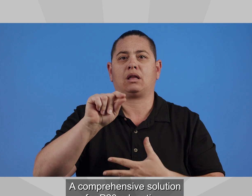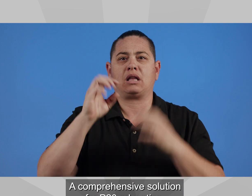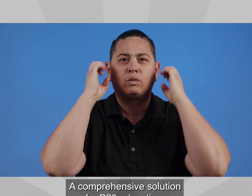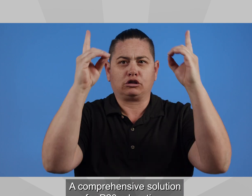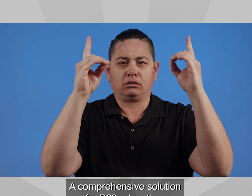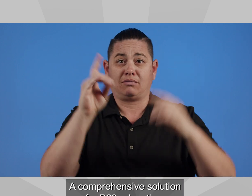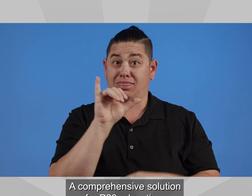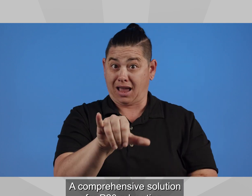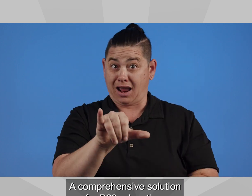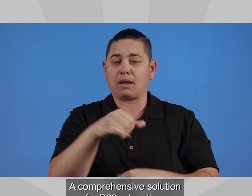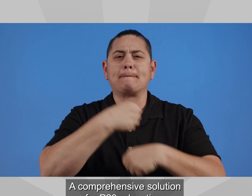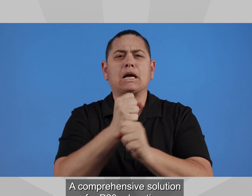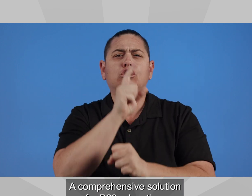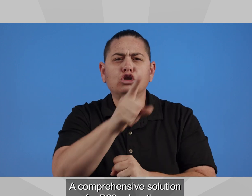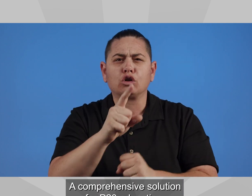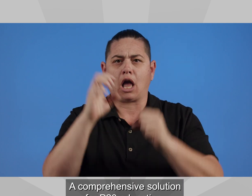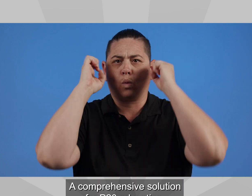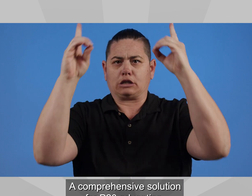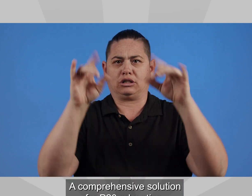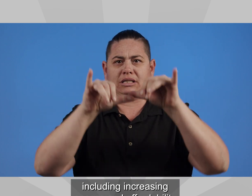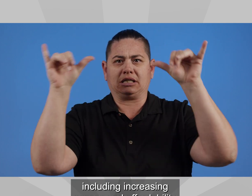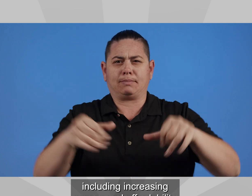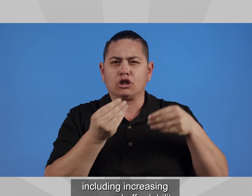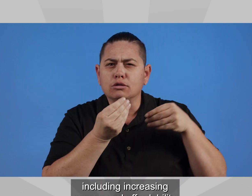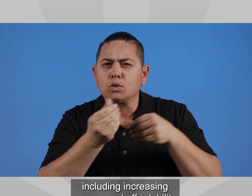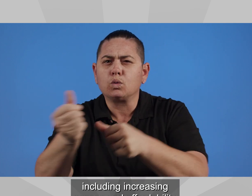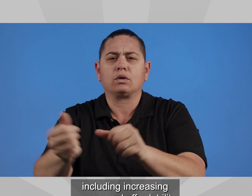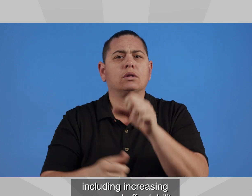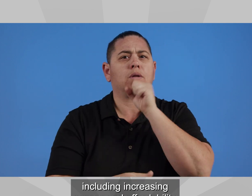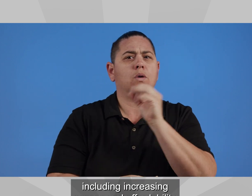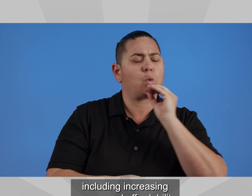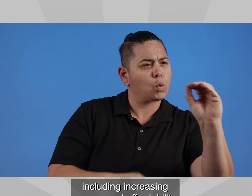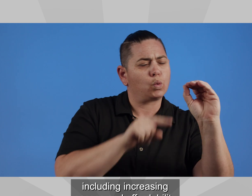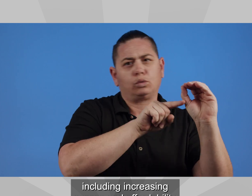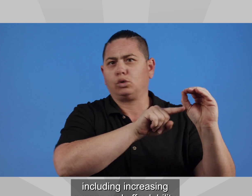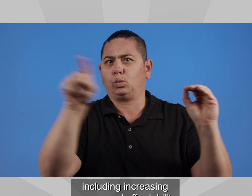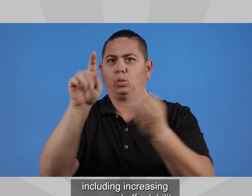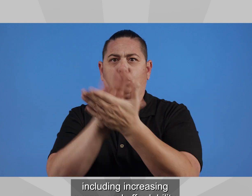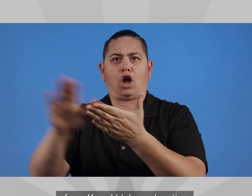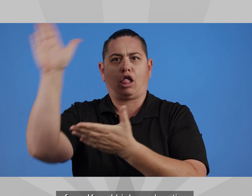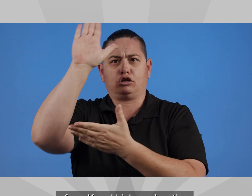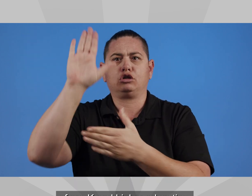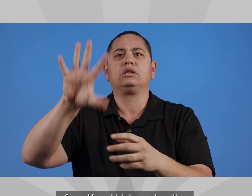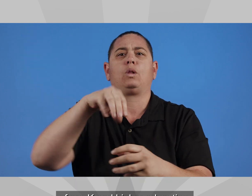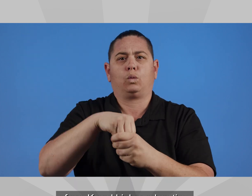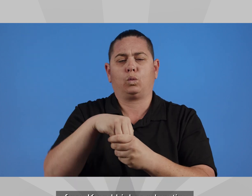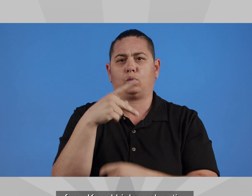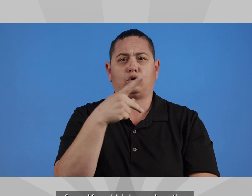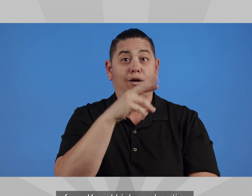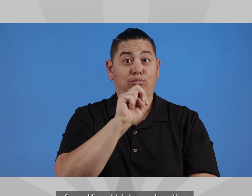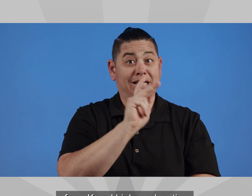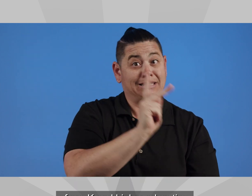A comprehensive solution for P20 education, including increasing access and affordability of pre-K